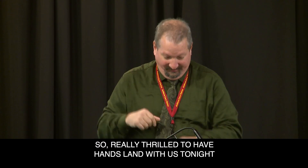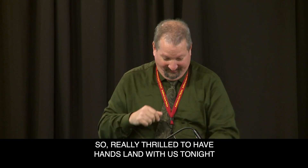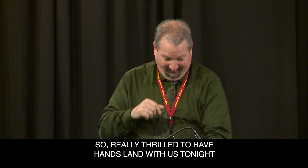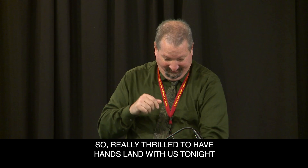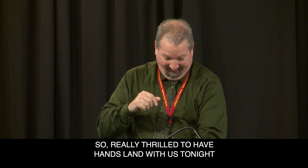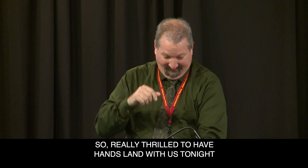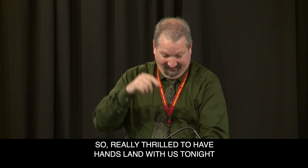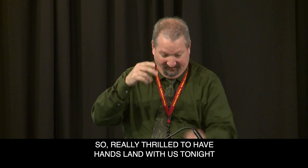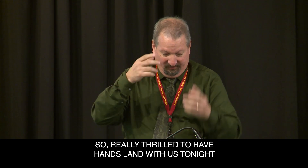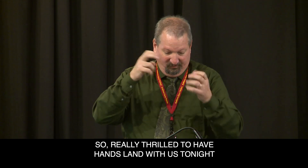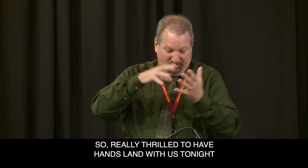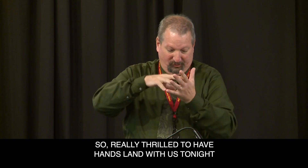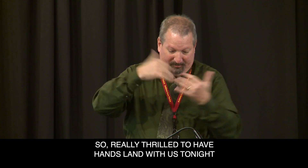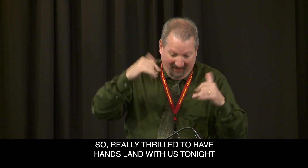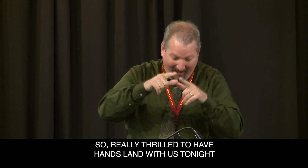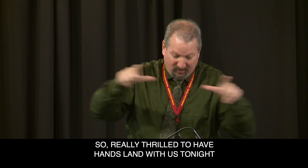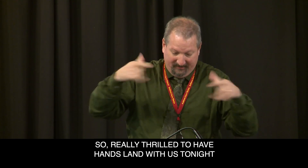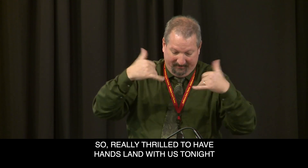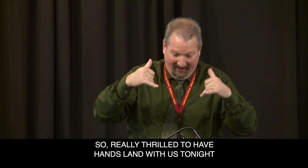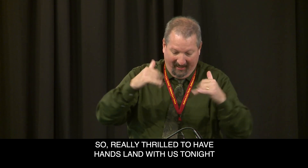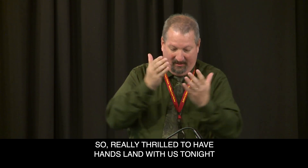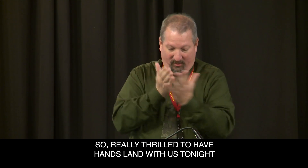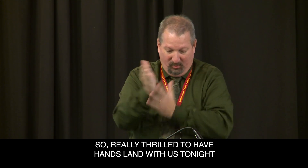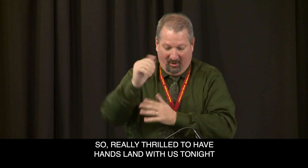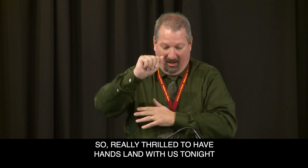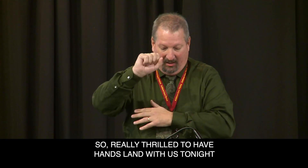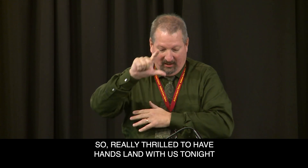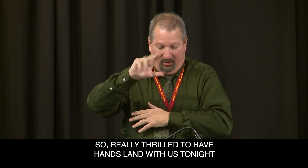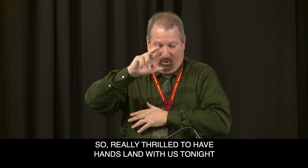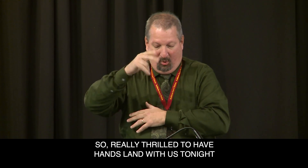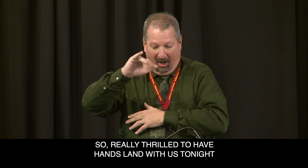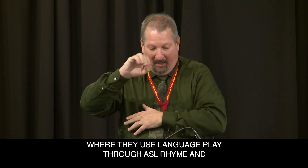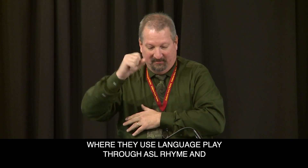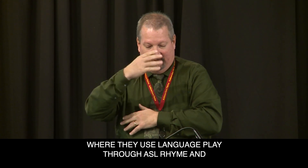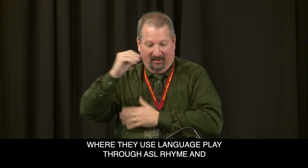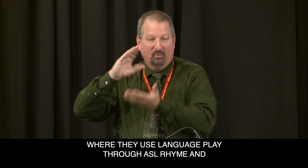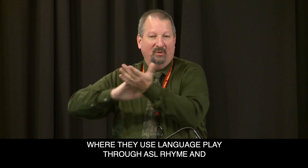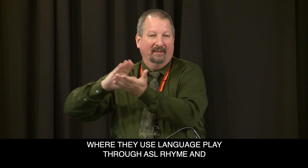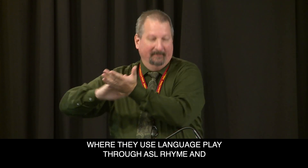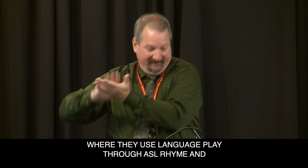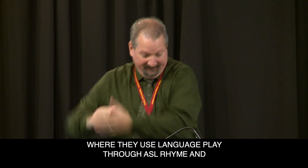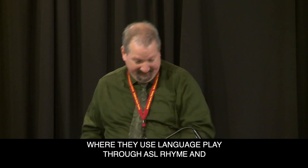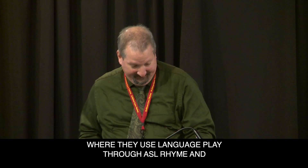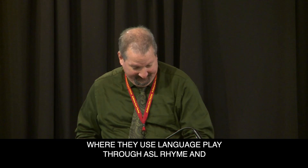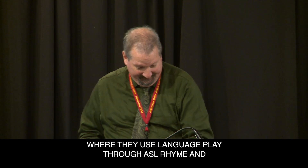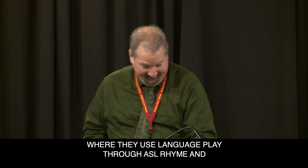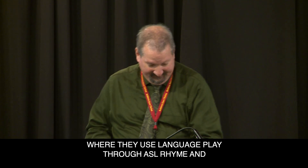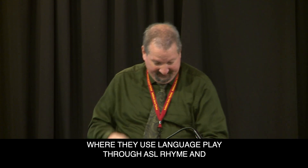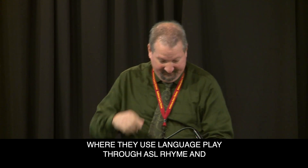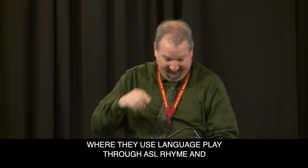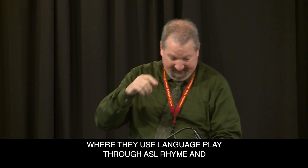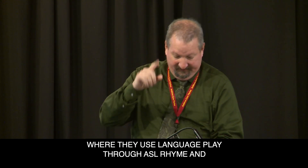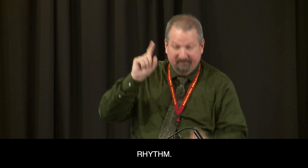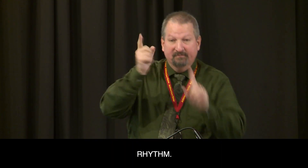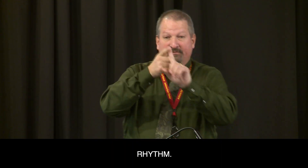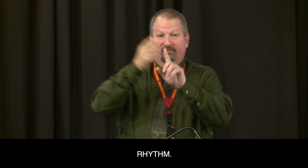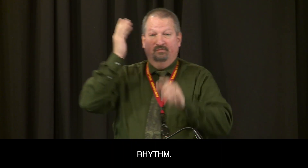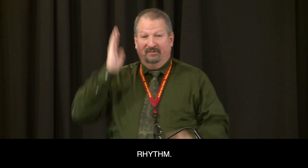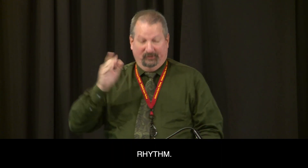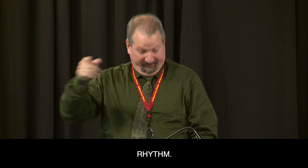So really thrilled to have Handsland with us tonight, where they use language play through ASL rhyme and rhythm.